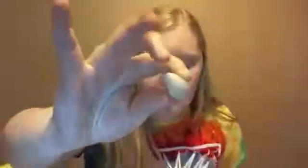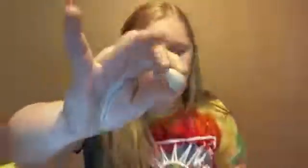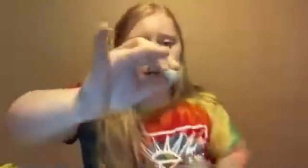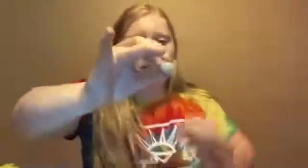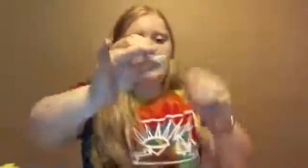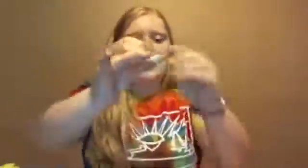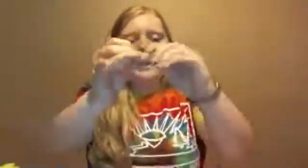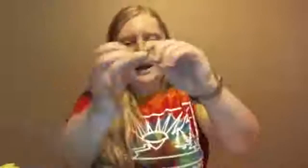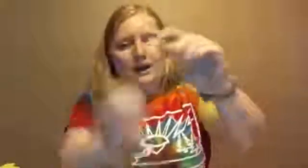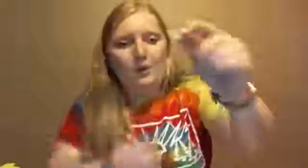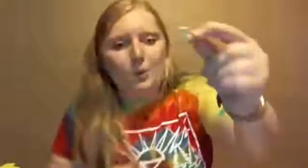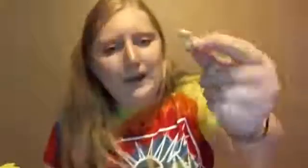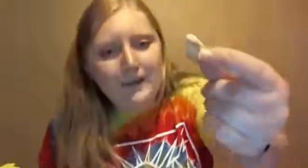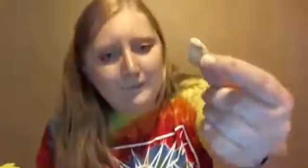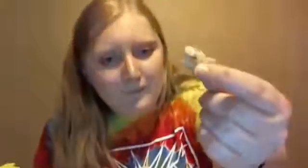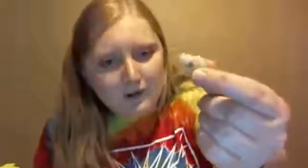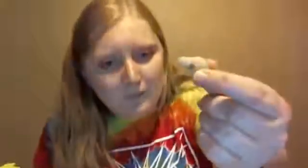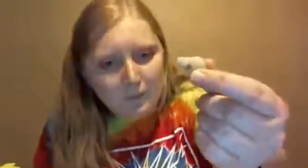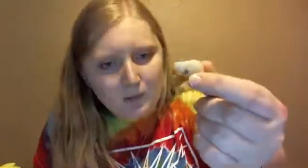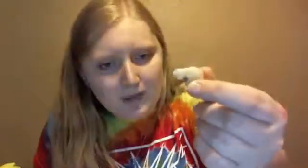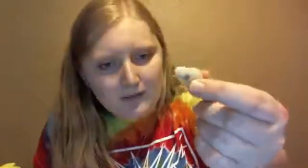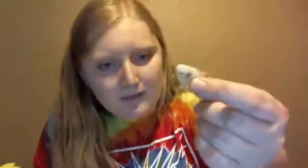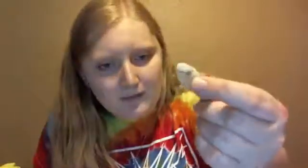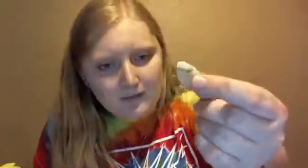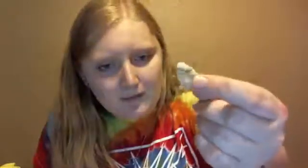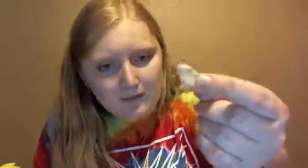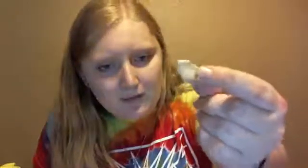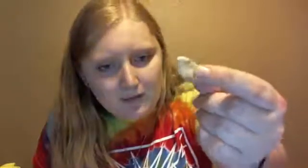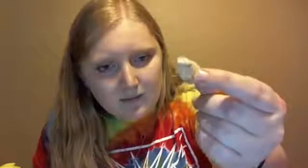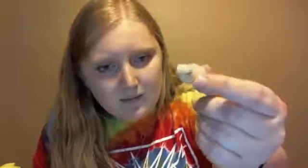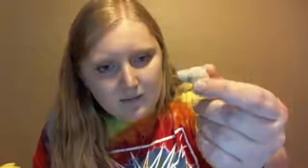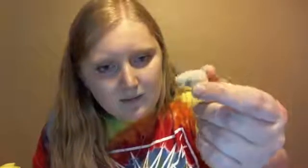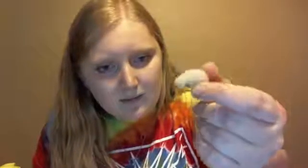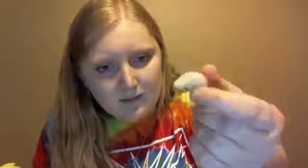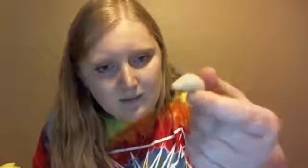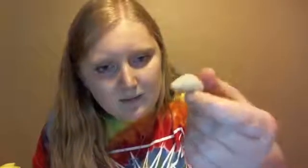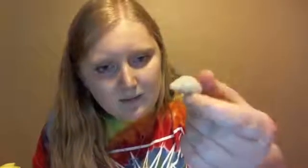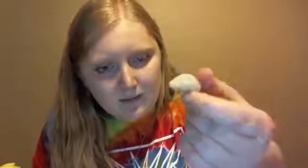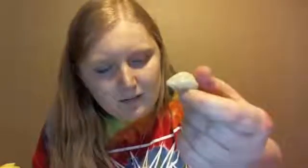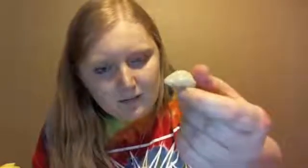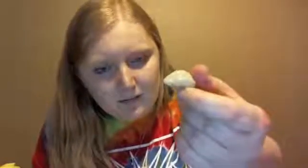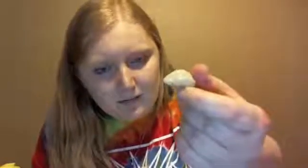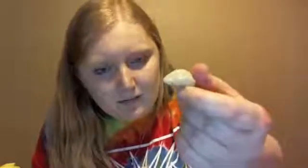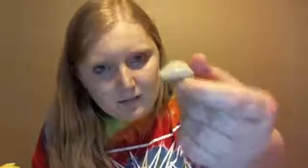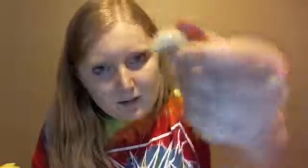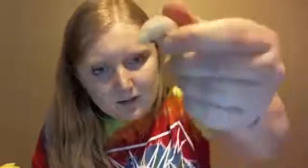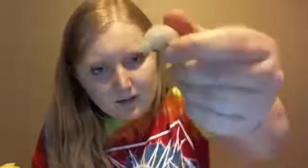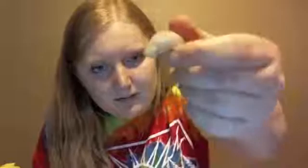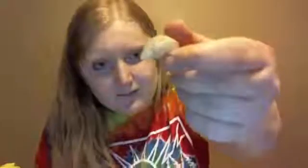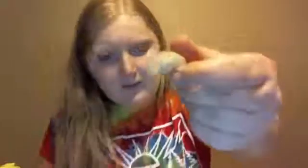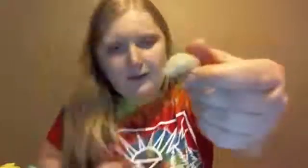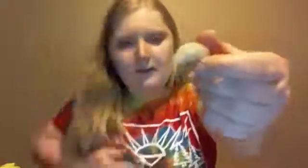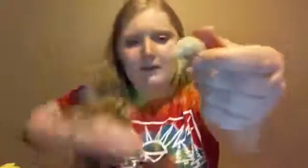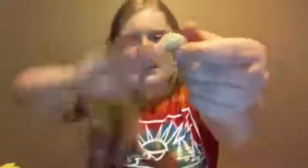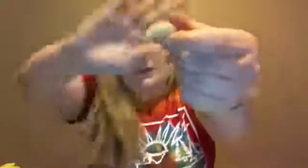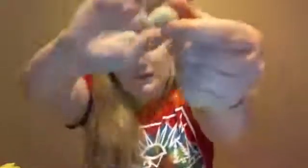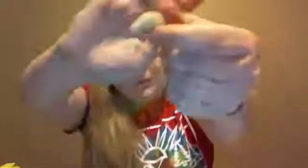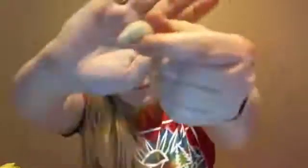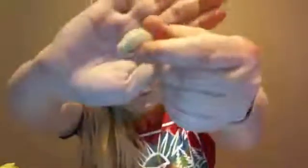And it's kind of got a white, more of a white color to it. It's kind of hard to see because it's not really focusing